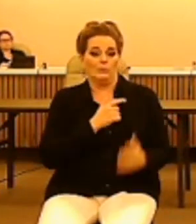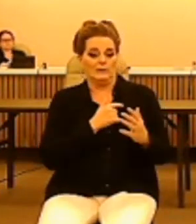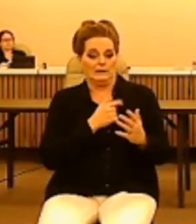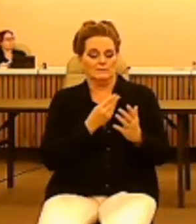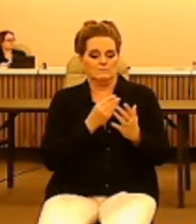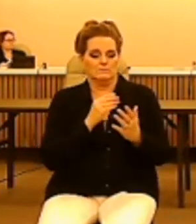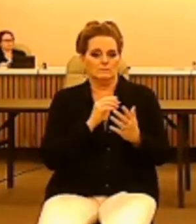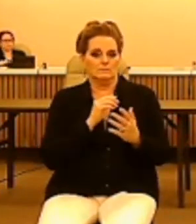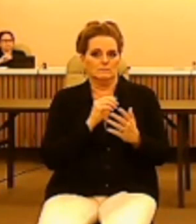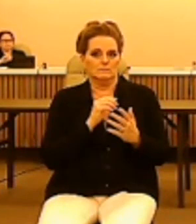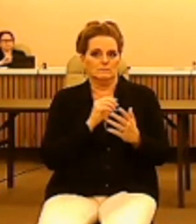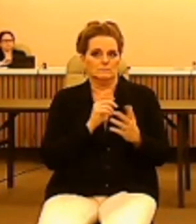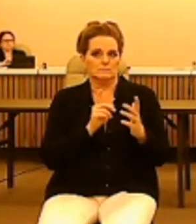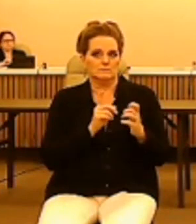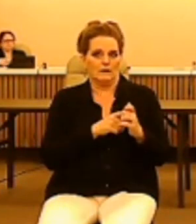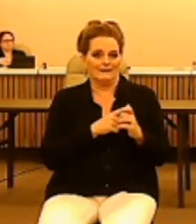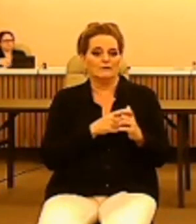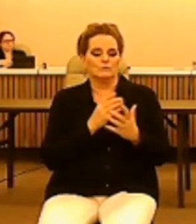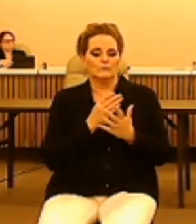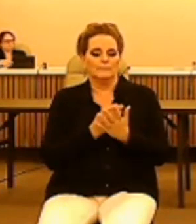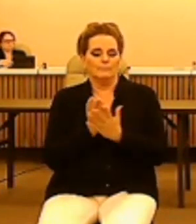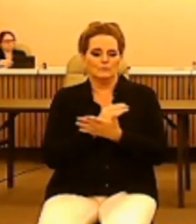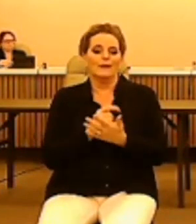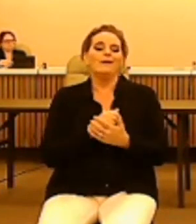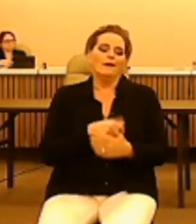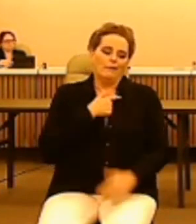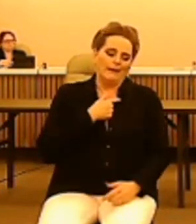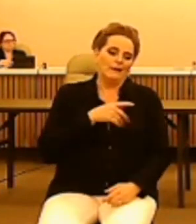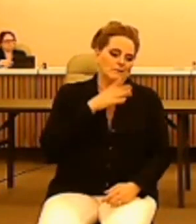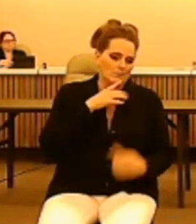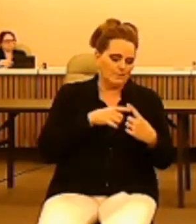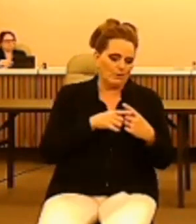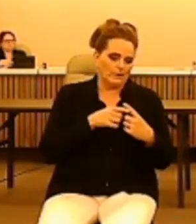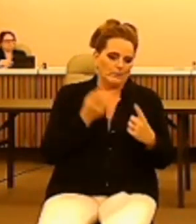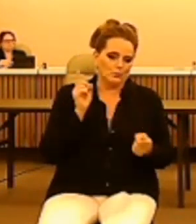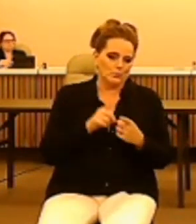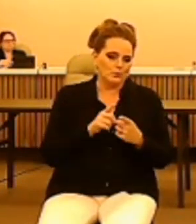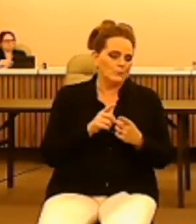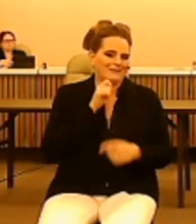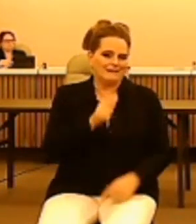So they had originally talked about cutting it back and they didn't. So that's great.